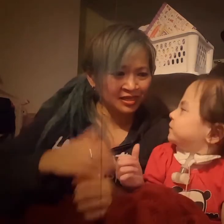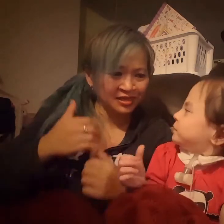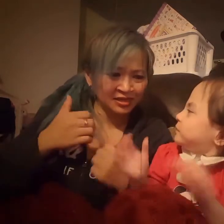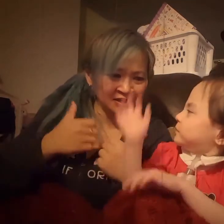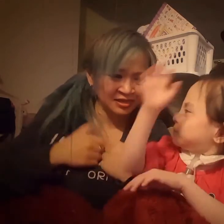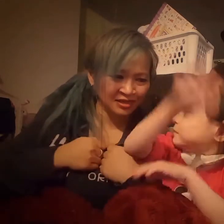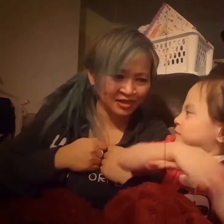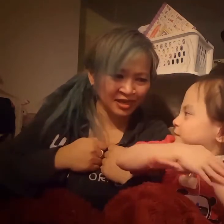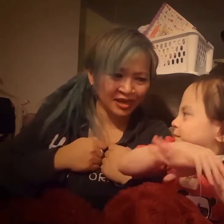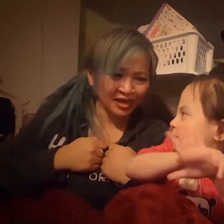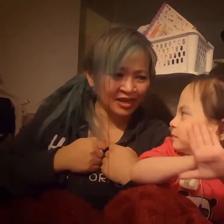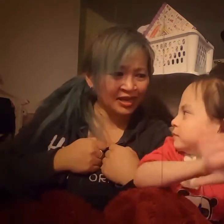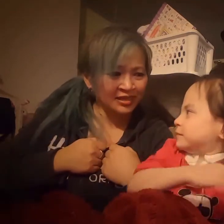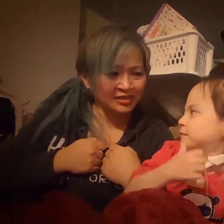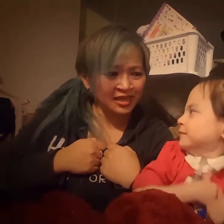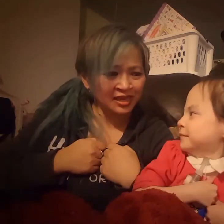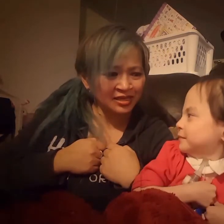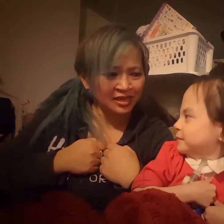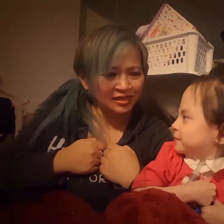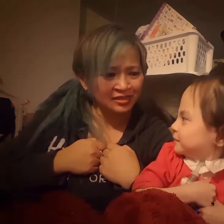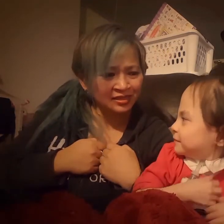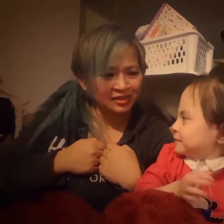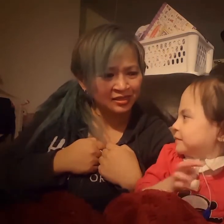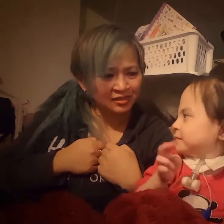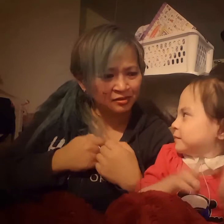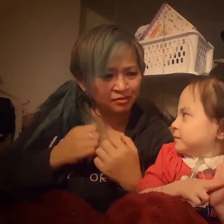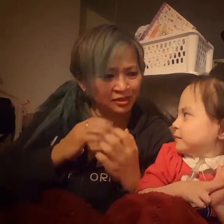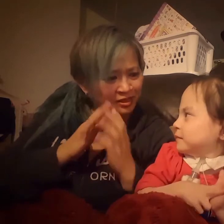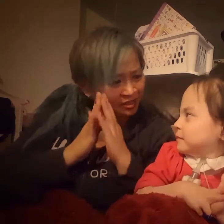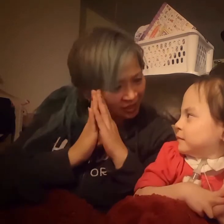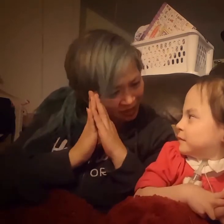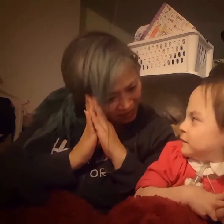dear, as I lay sleeping,